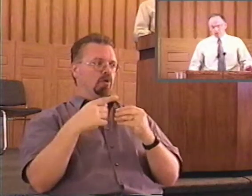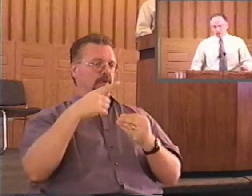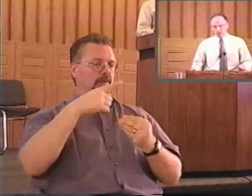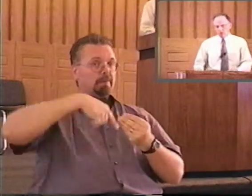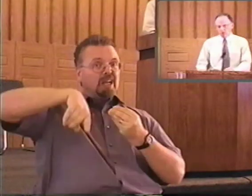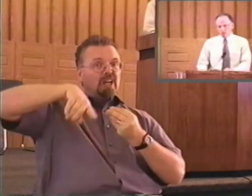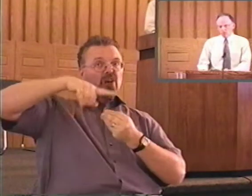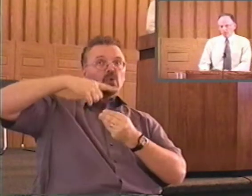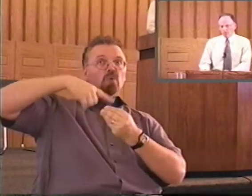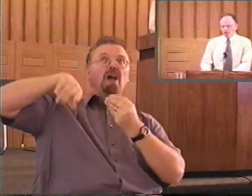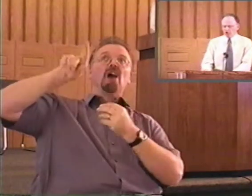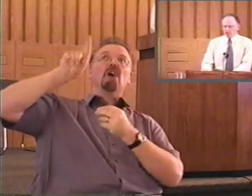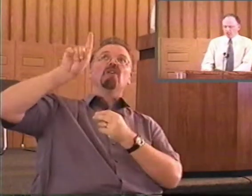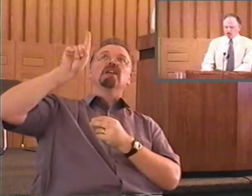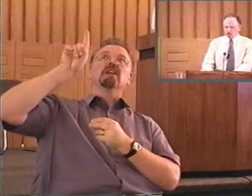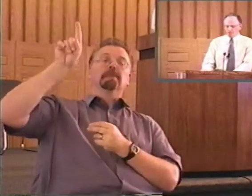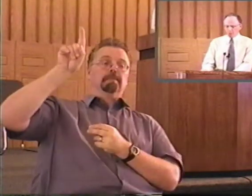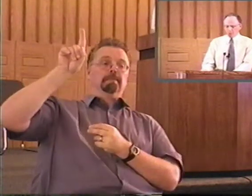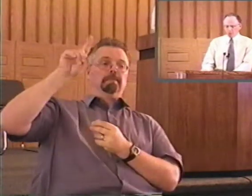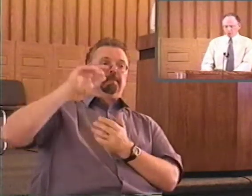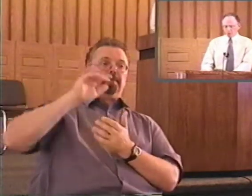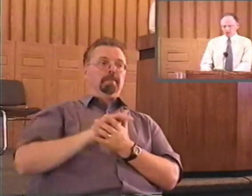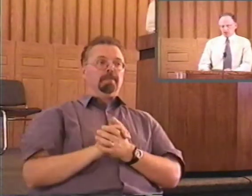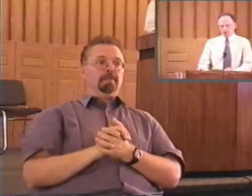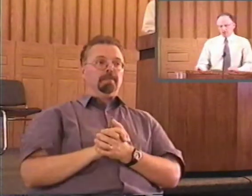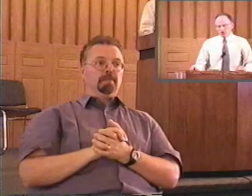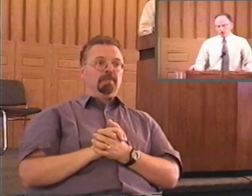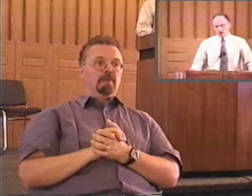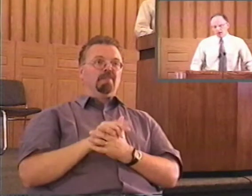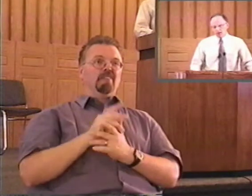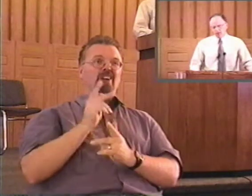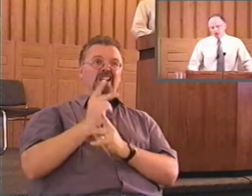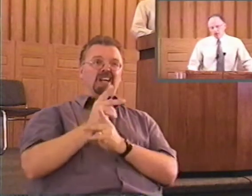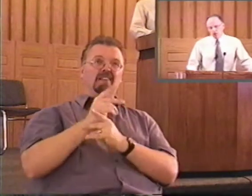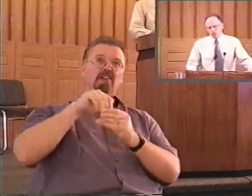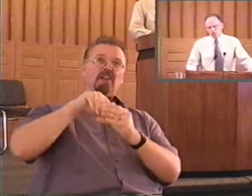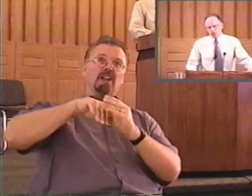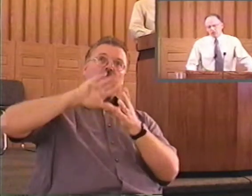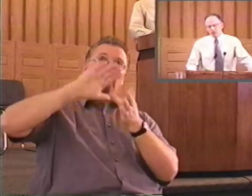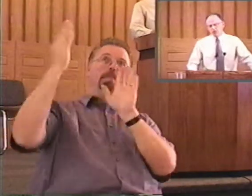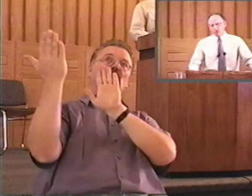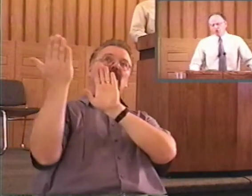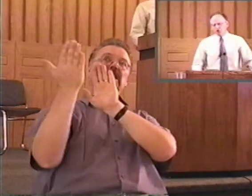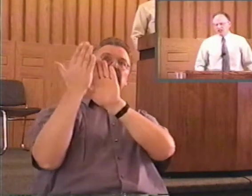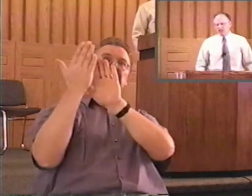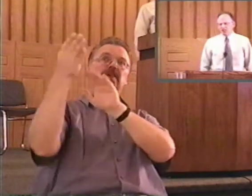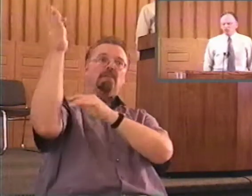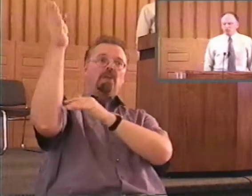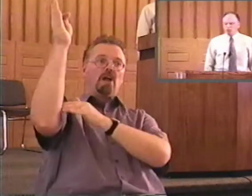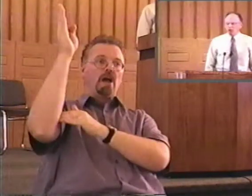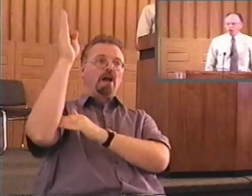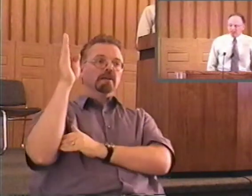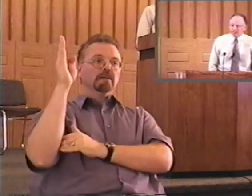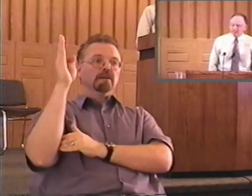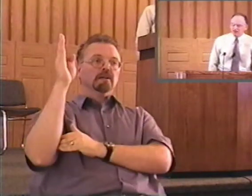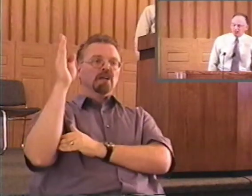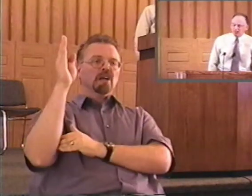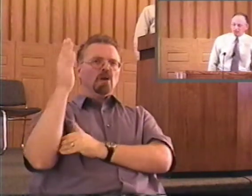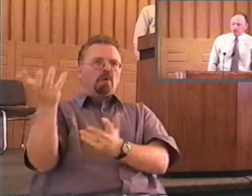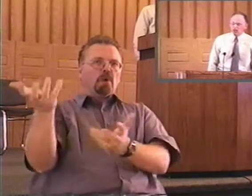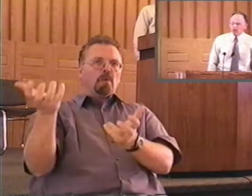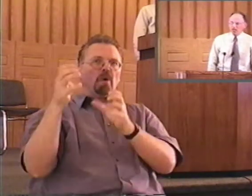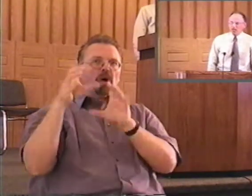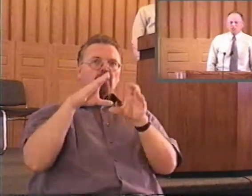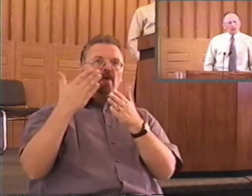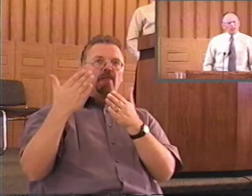him. We're very careful in the presence of God. We seek to do things that